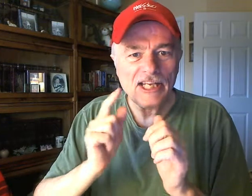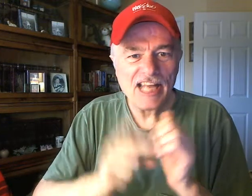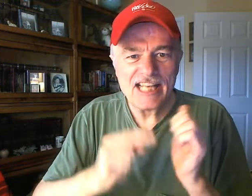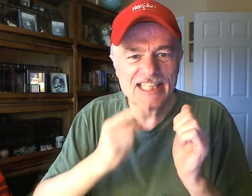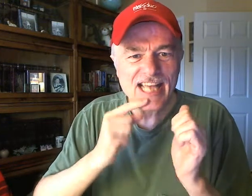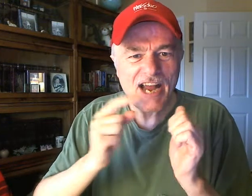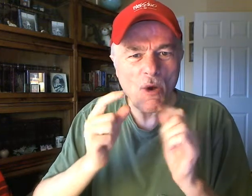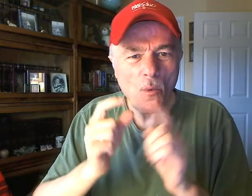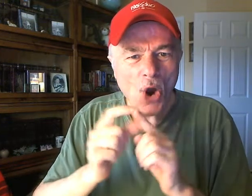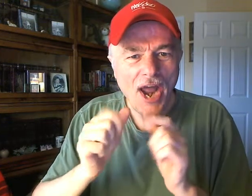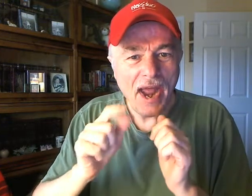say no.